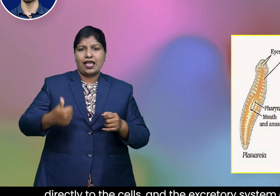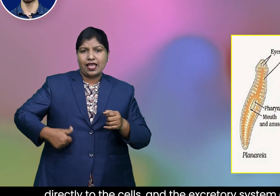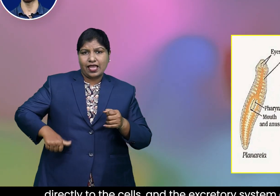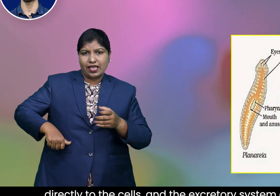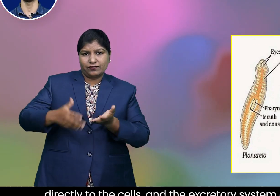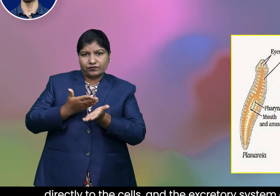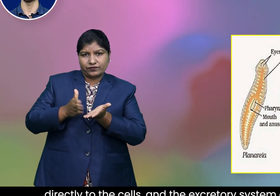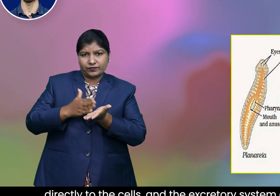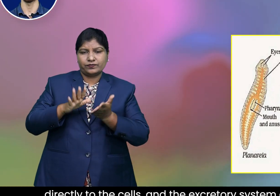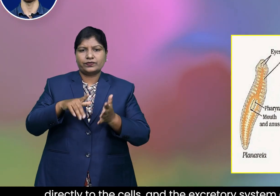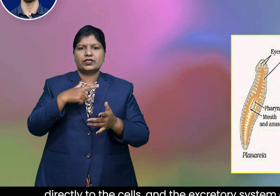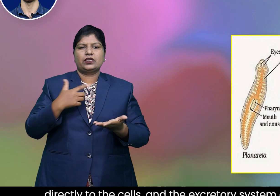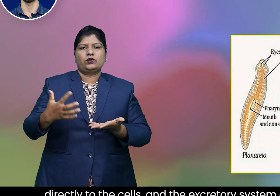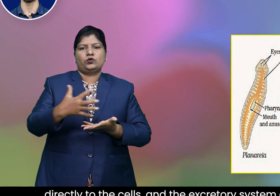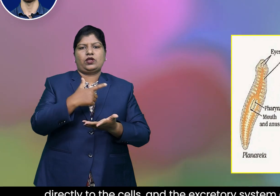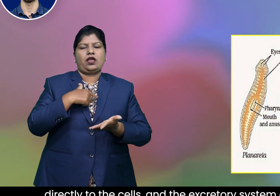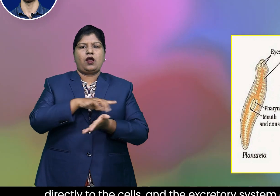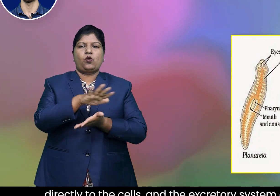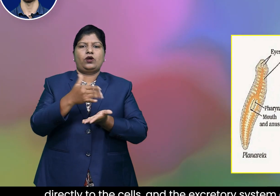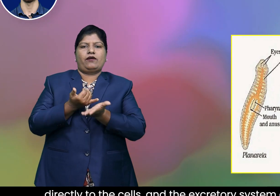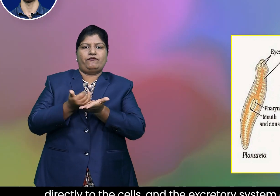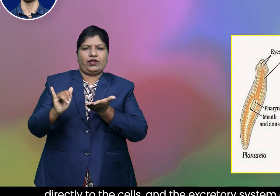system collects the waste.